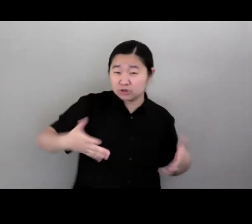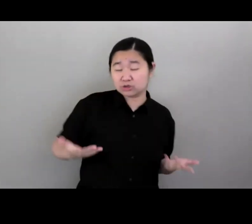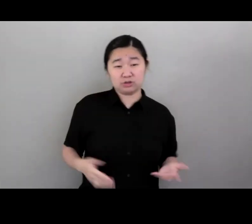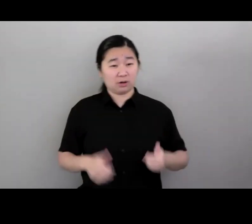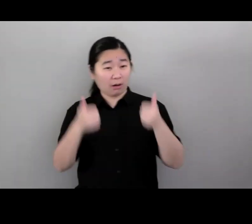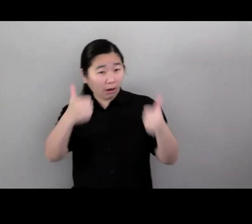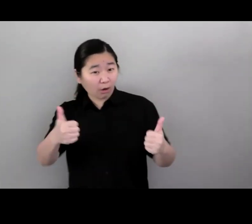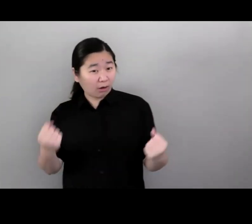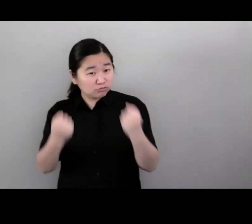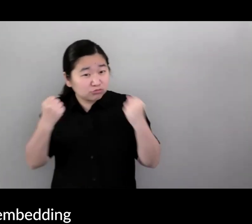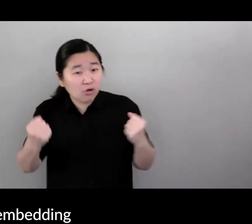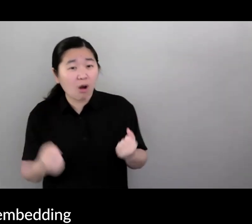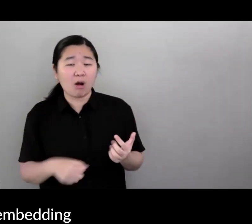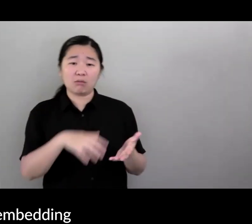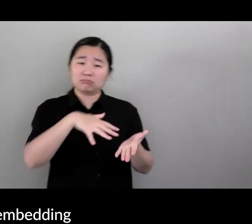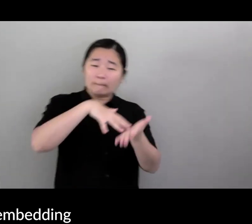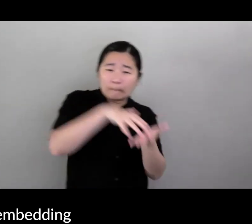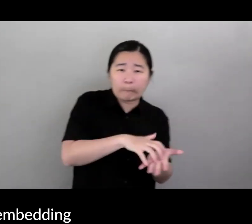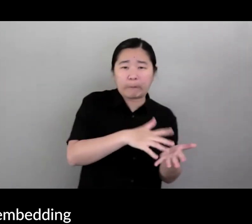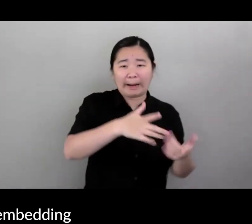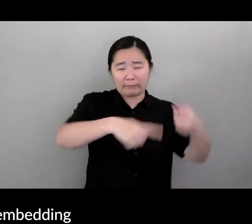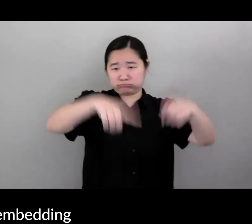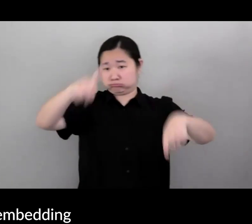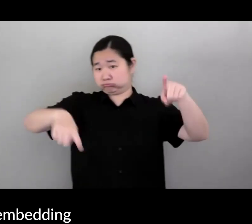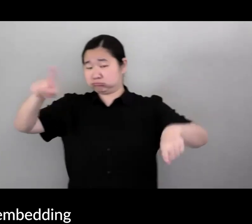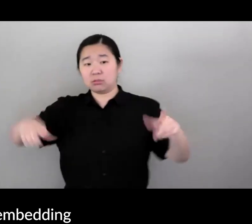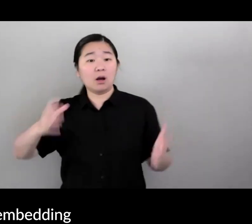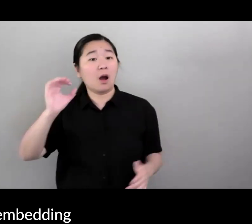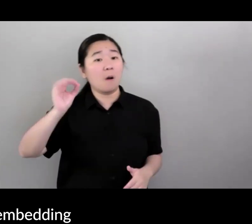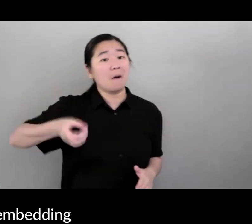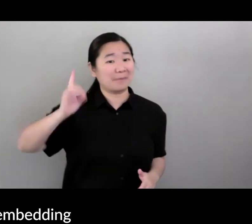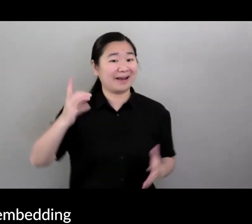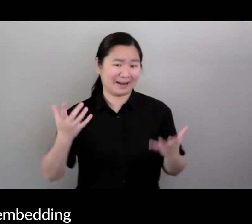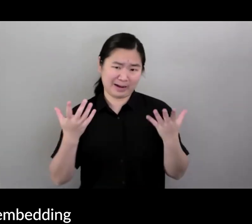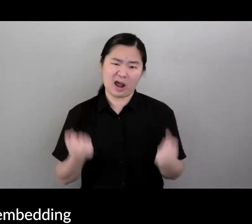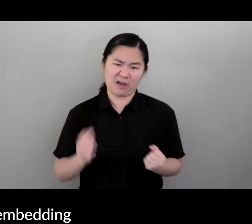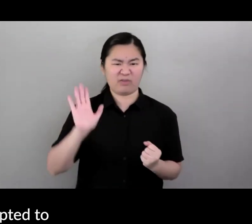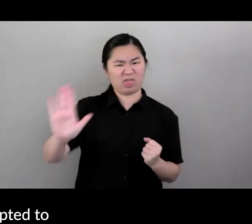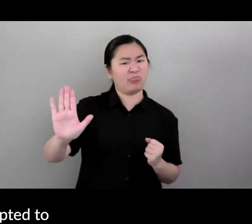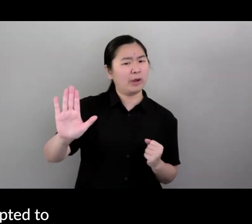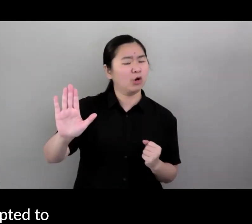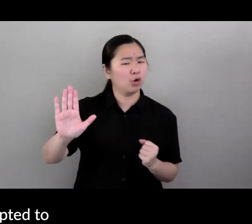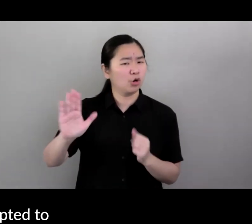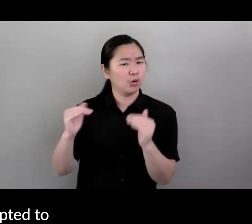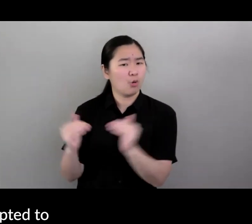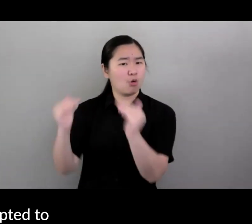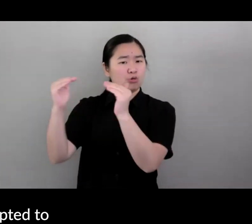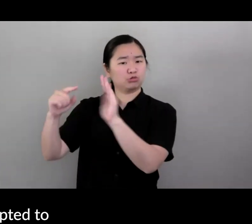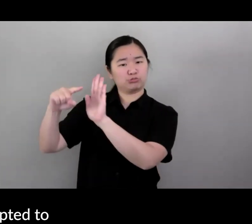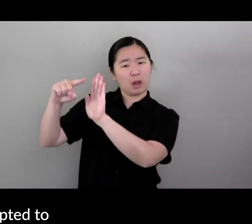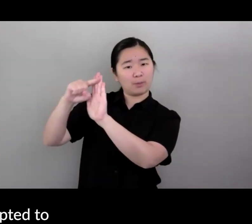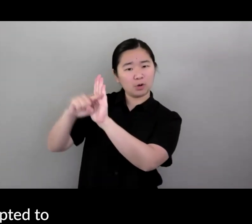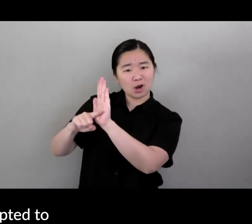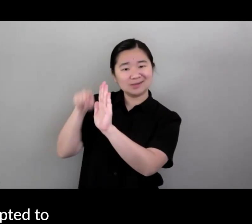we started out. And introducing and embedding safeguarding, it takes time, and it must be adapted to each